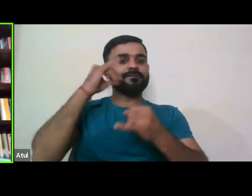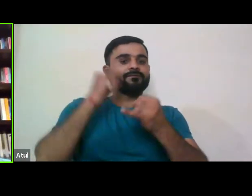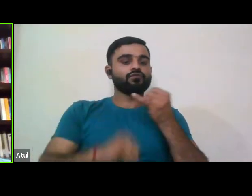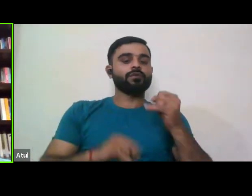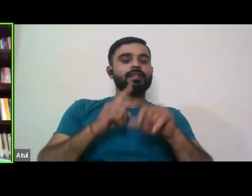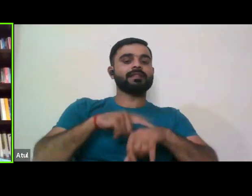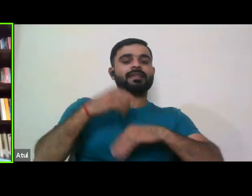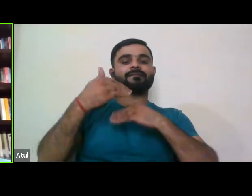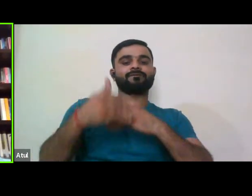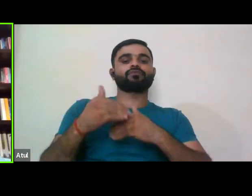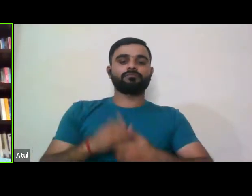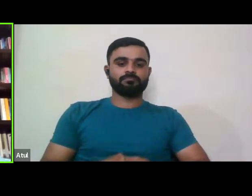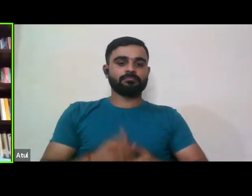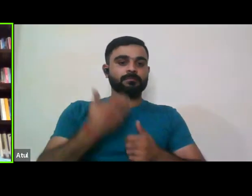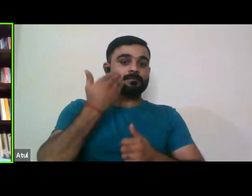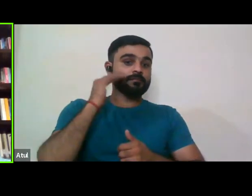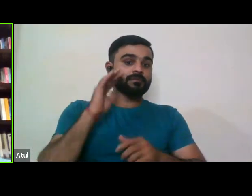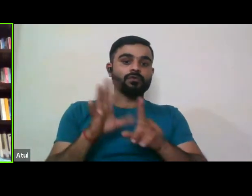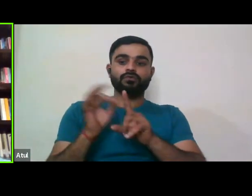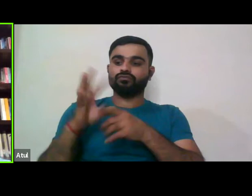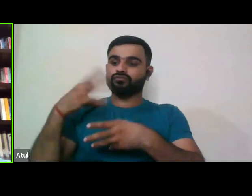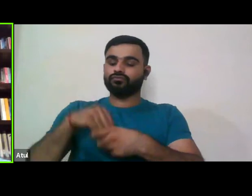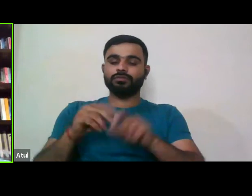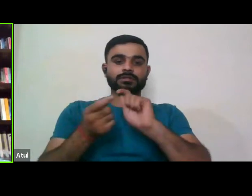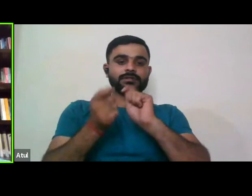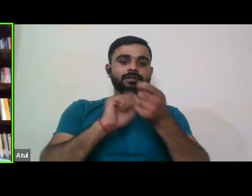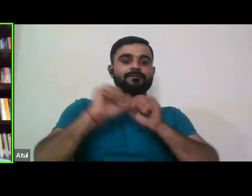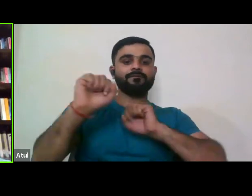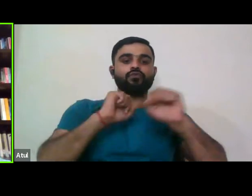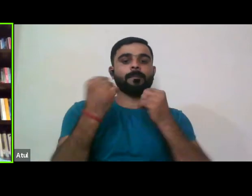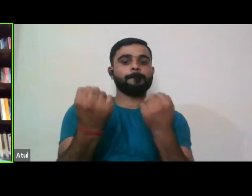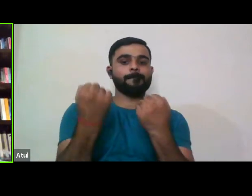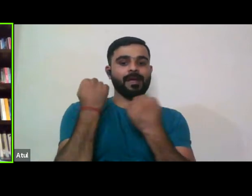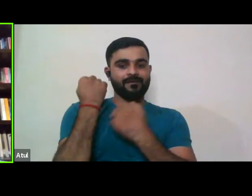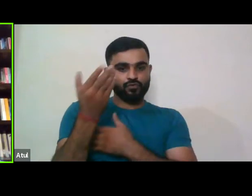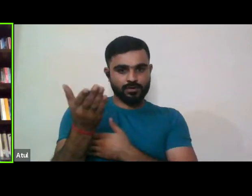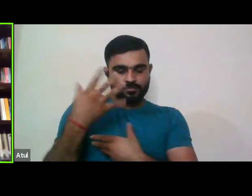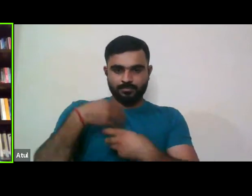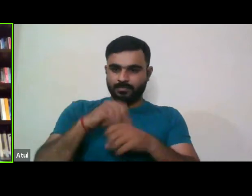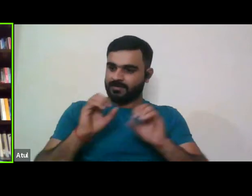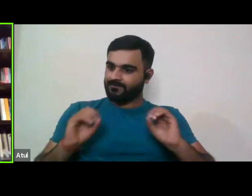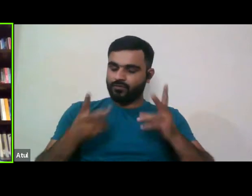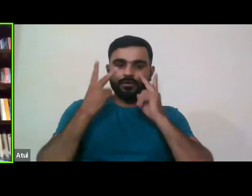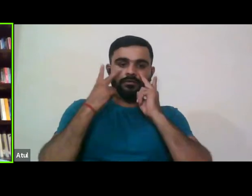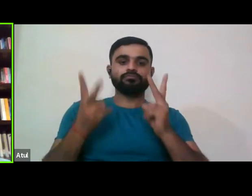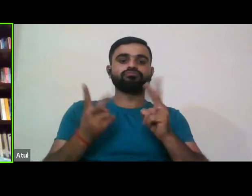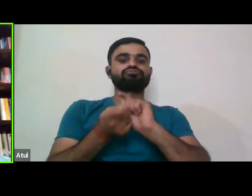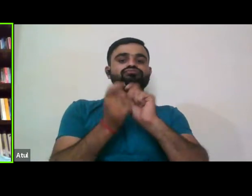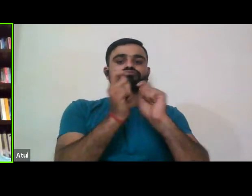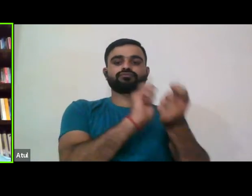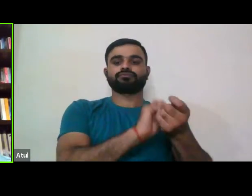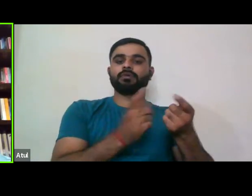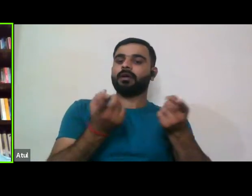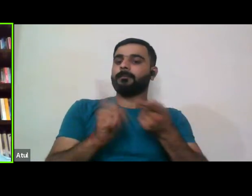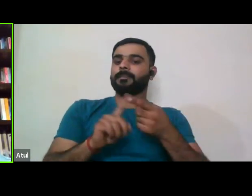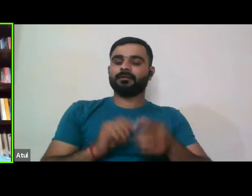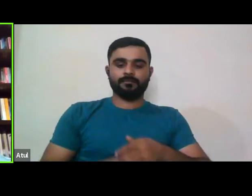tenure, when it's not going to really curtail their own powers, is when you might start seeing some of these changes happening.